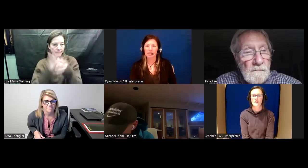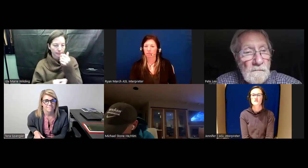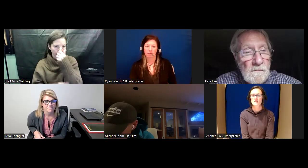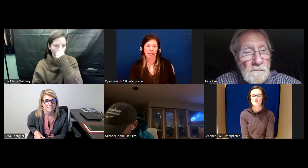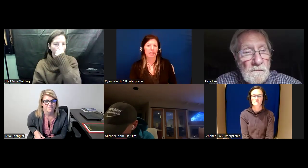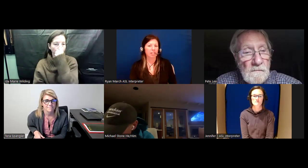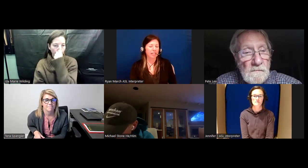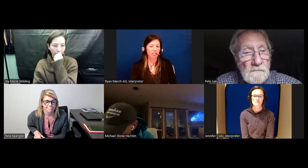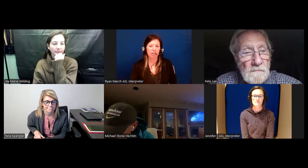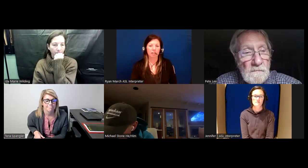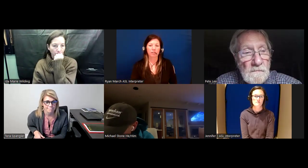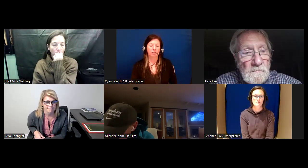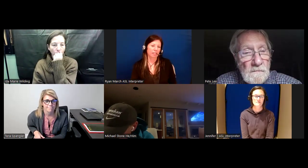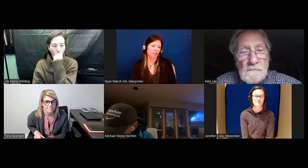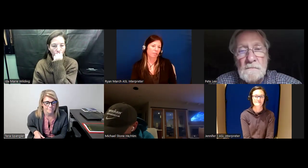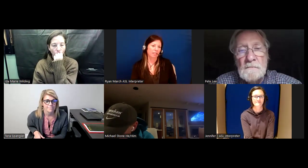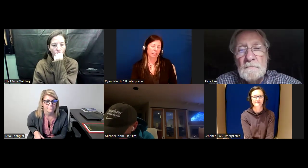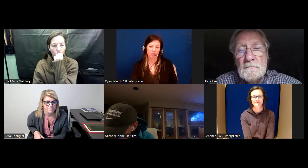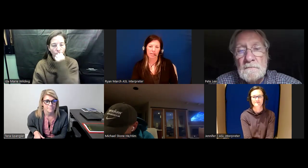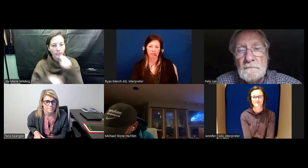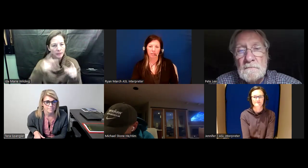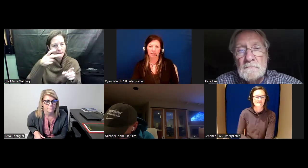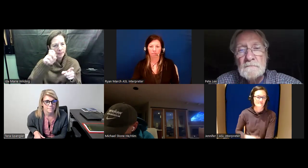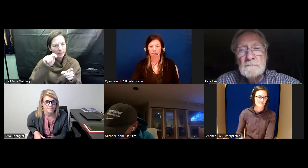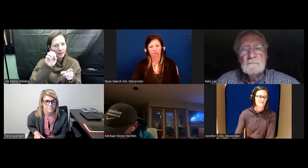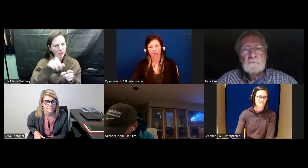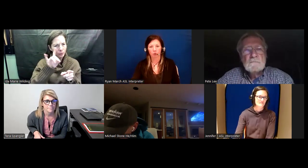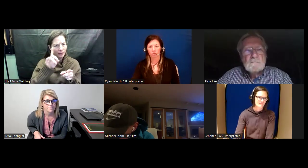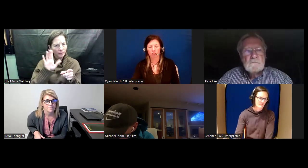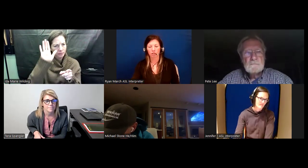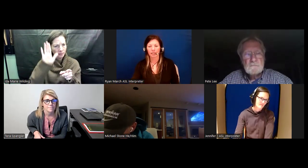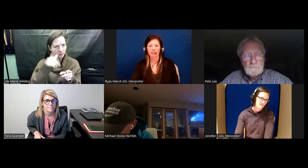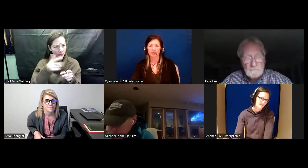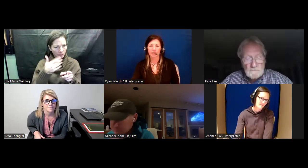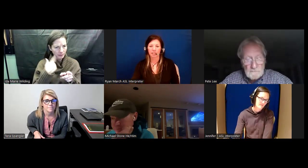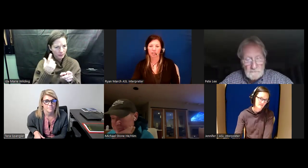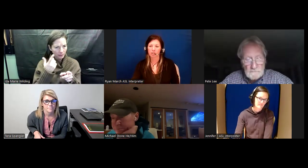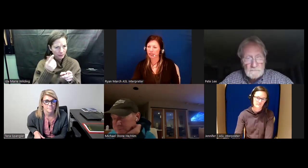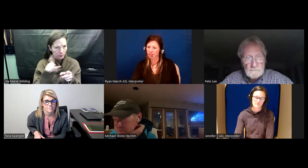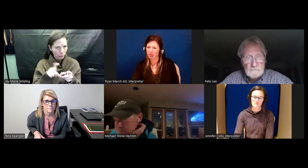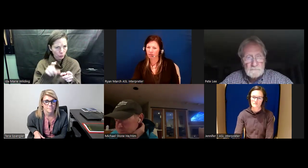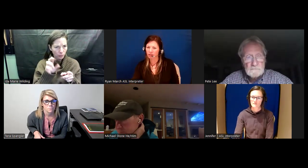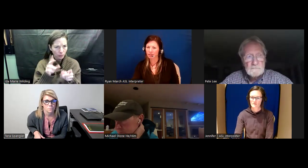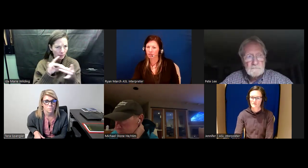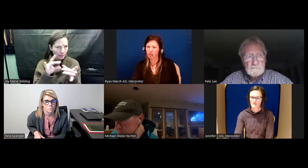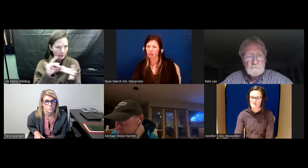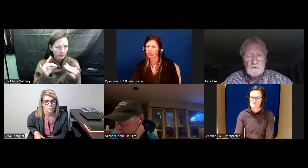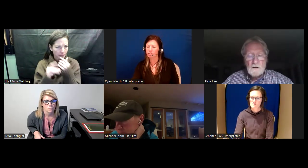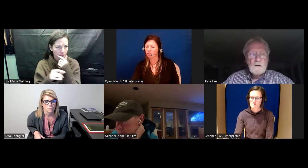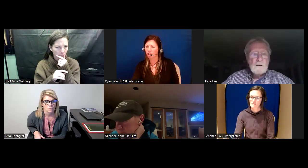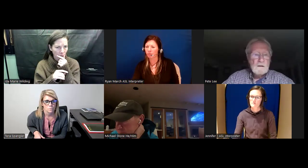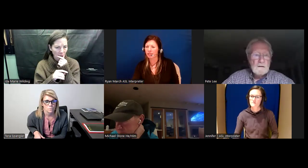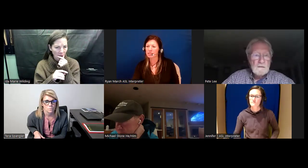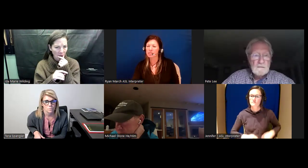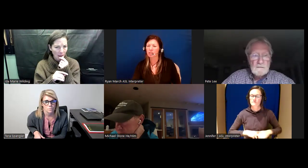like education, all of those things are missing. Those are gaps in that overall licensure. Pete, did you have your hand up? Did you have a question